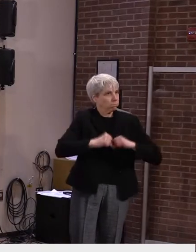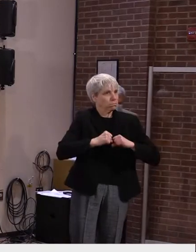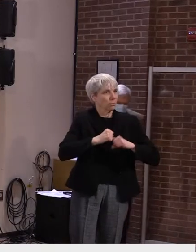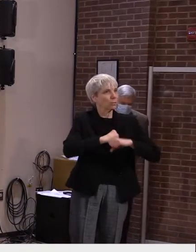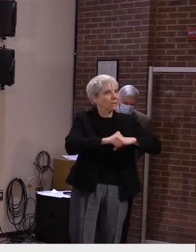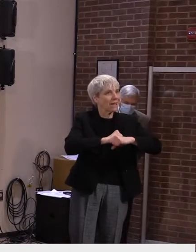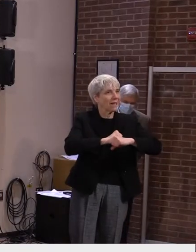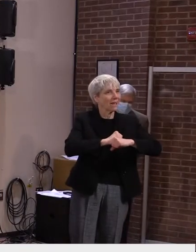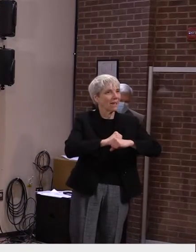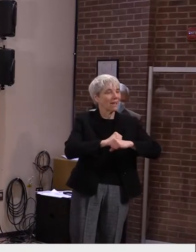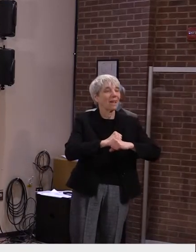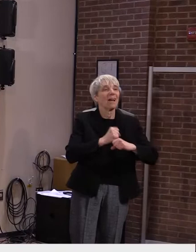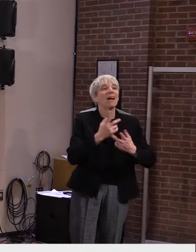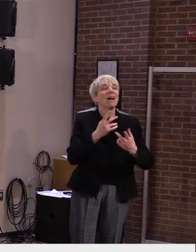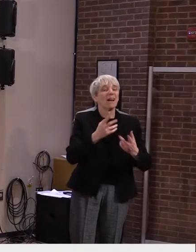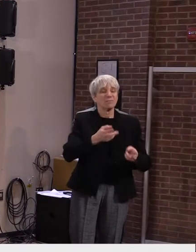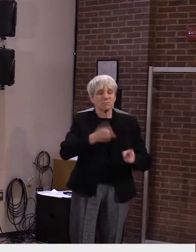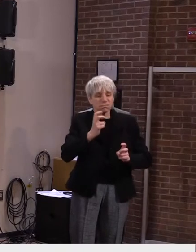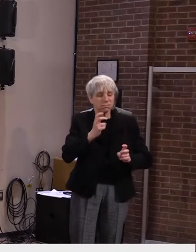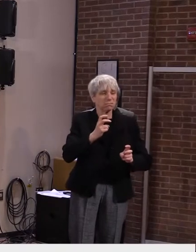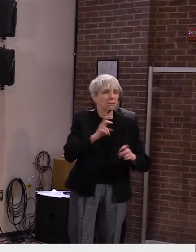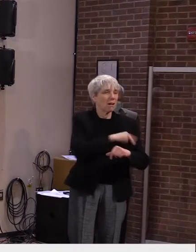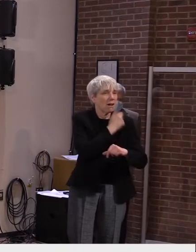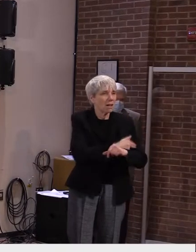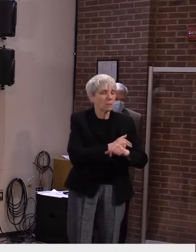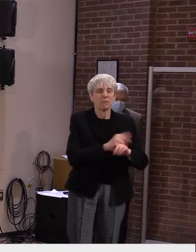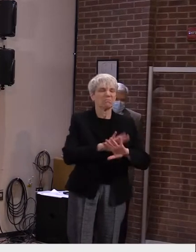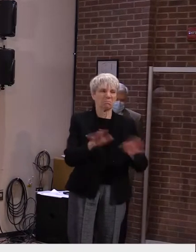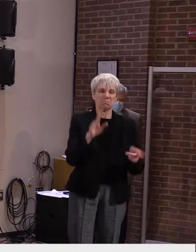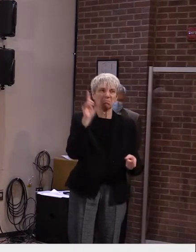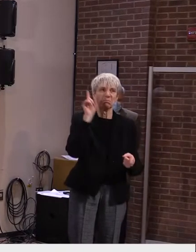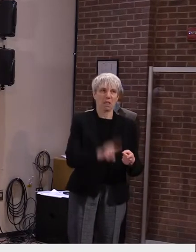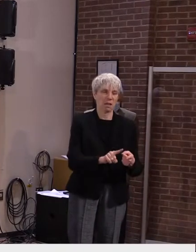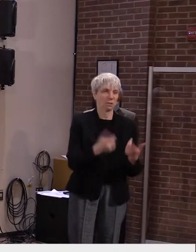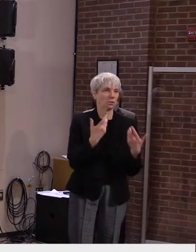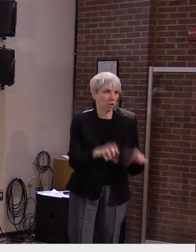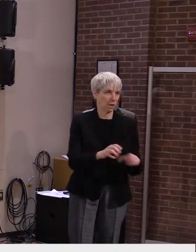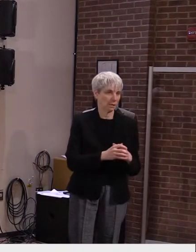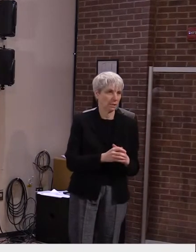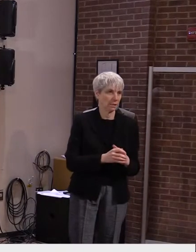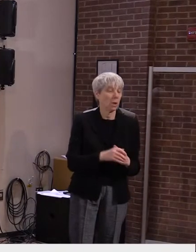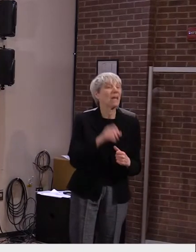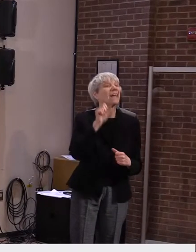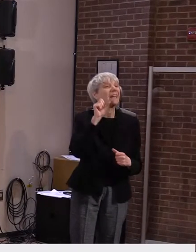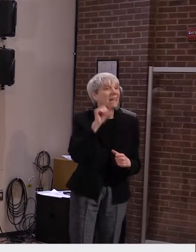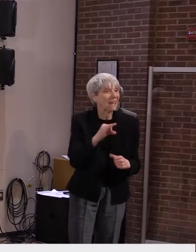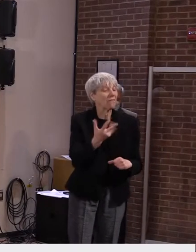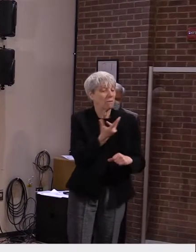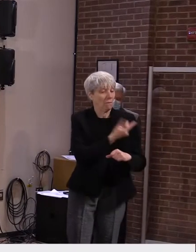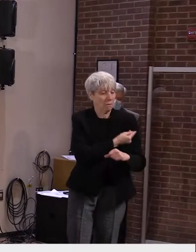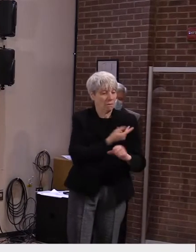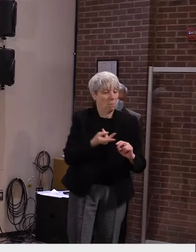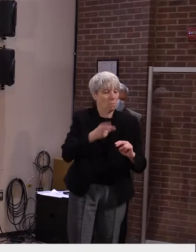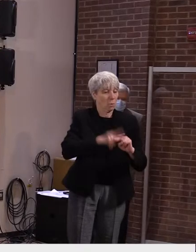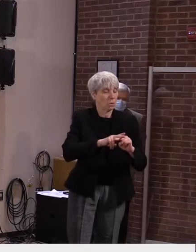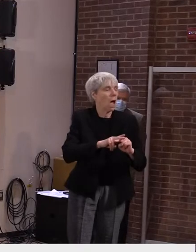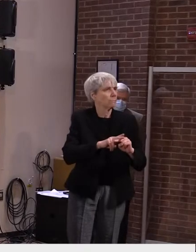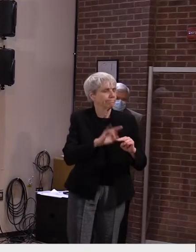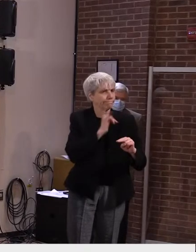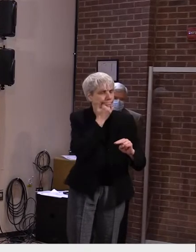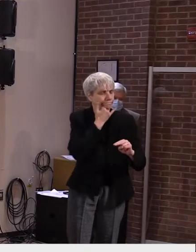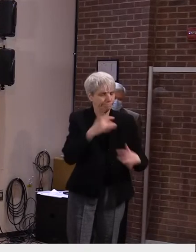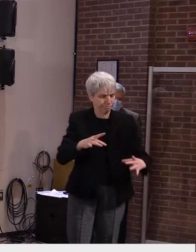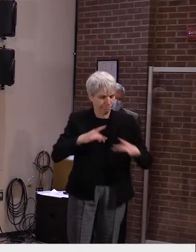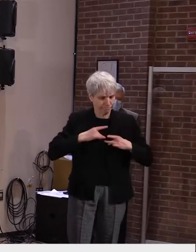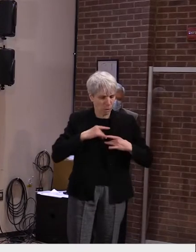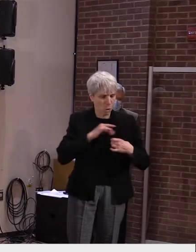especially against severe illness and hospitalization. Even if you should become infected, having had a booster will